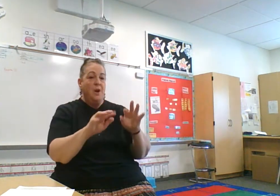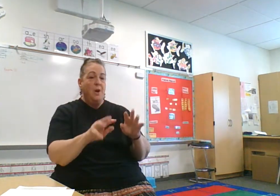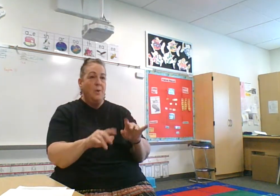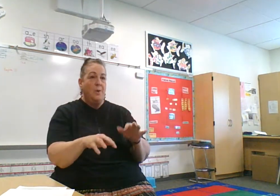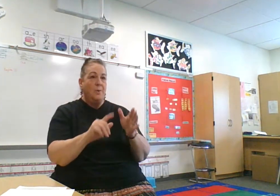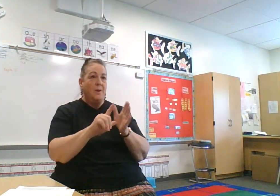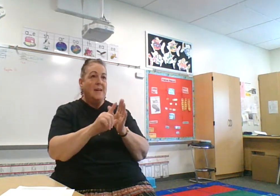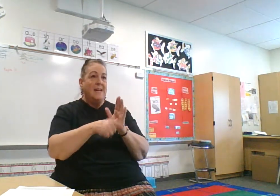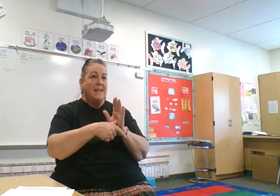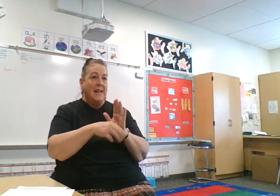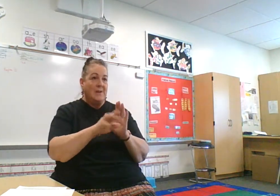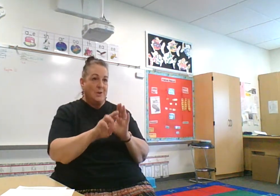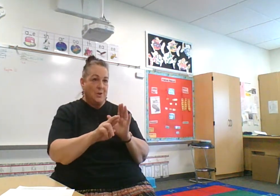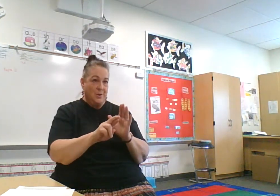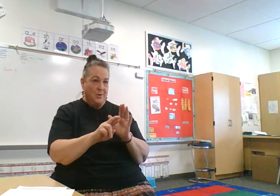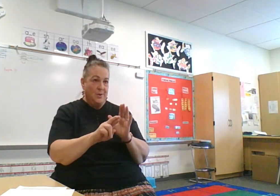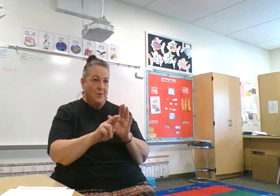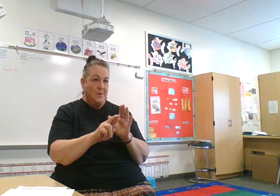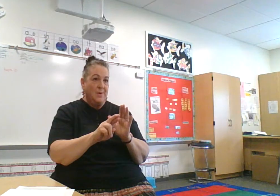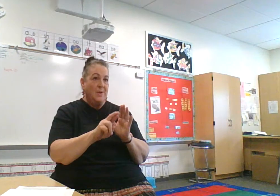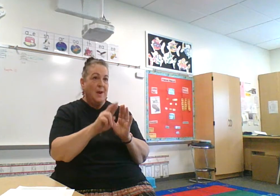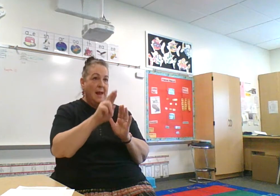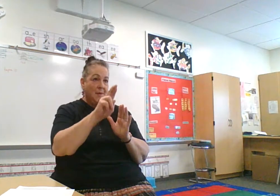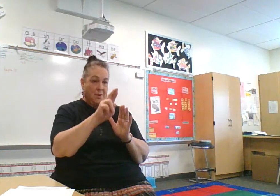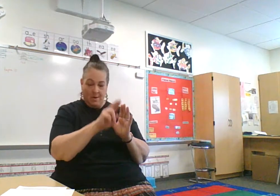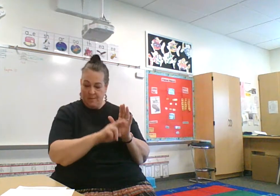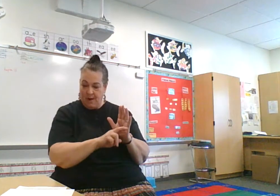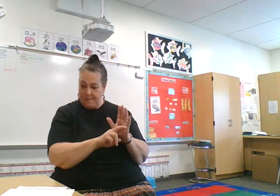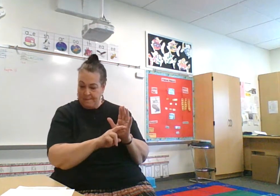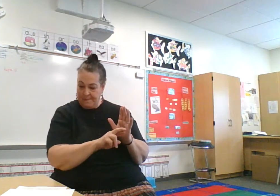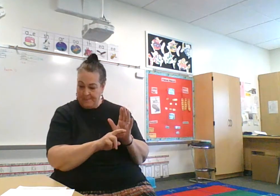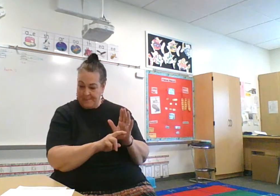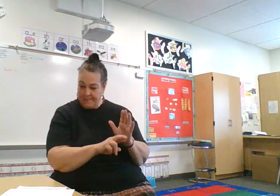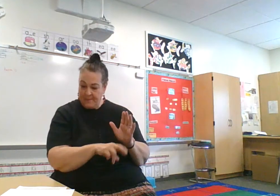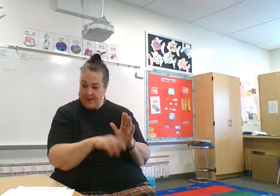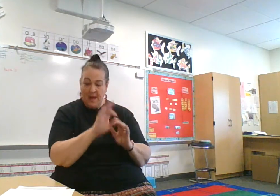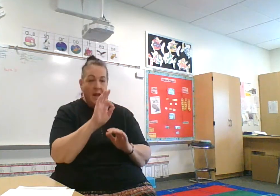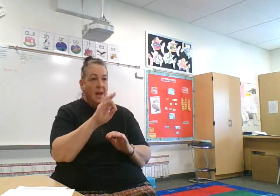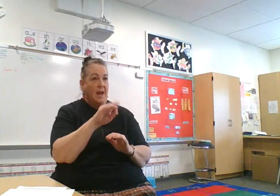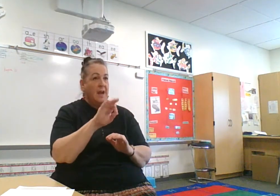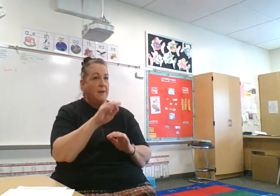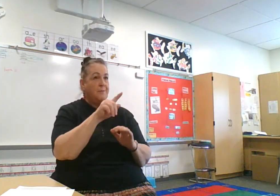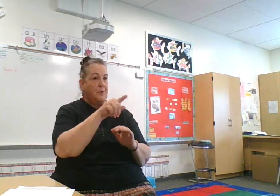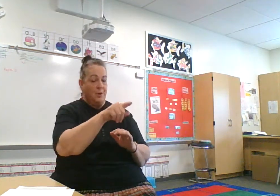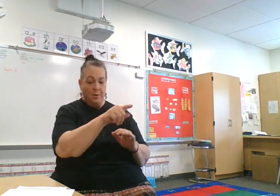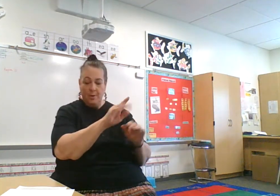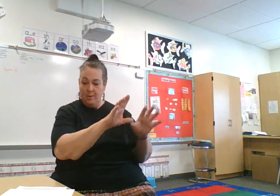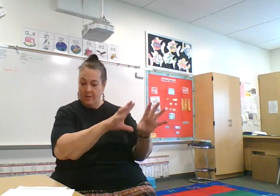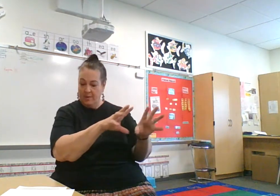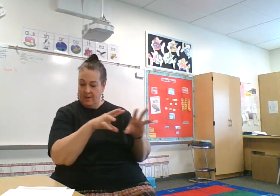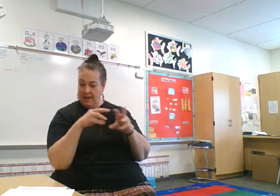snow later. Add the R, right. If you